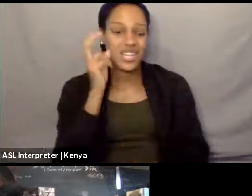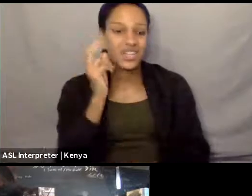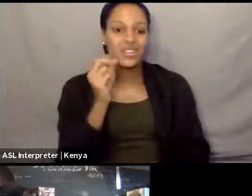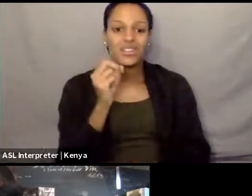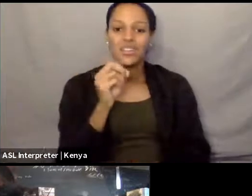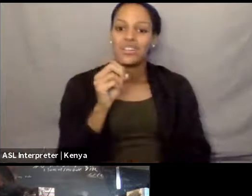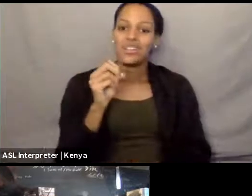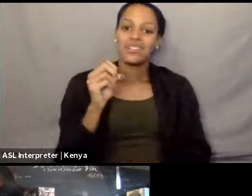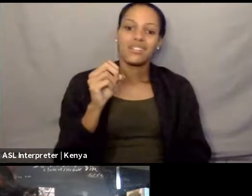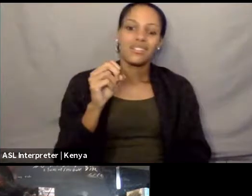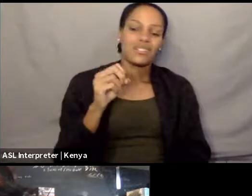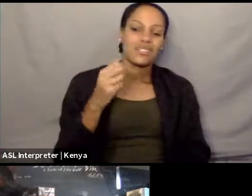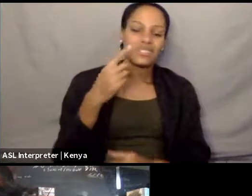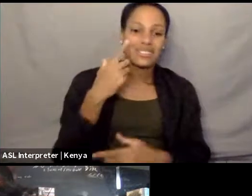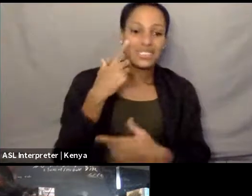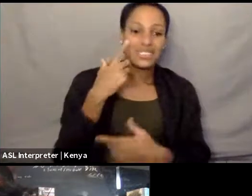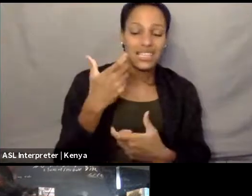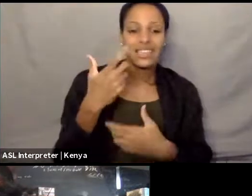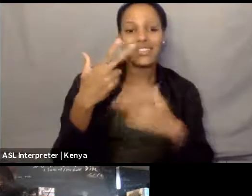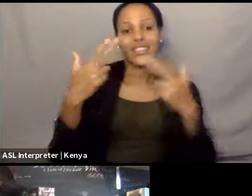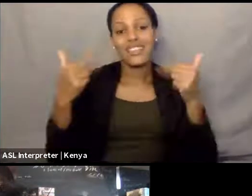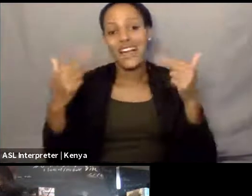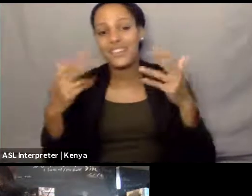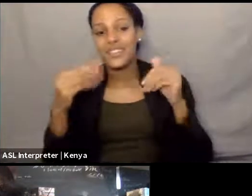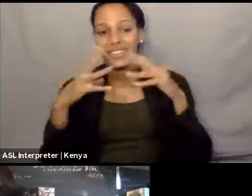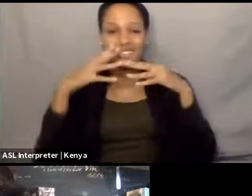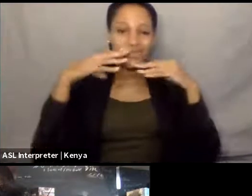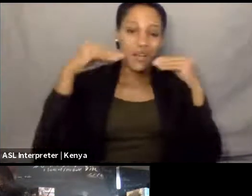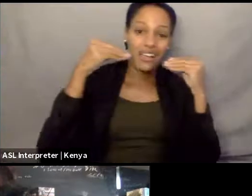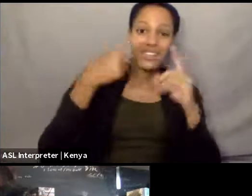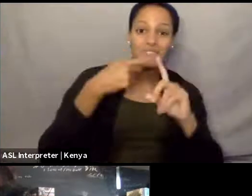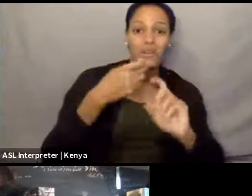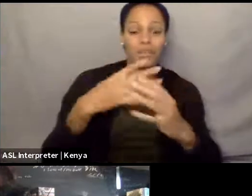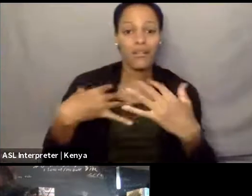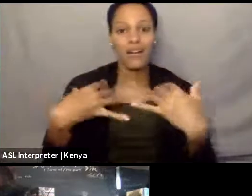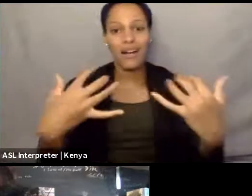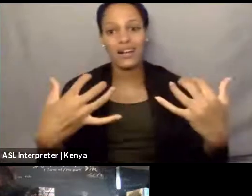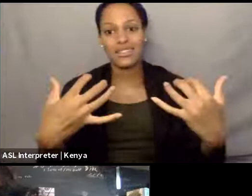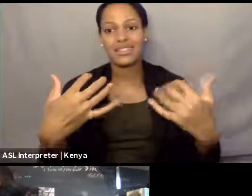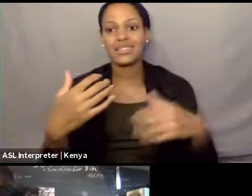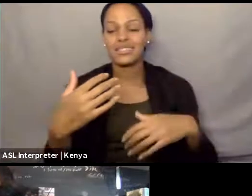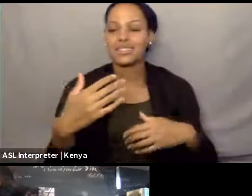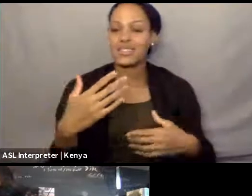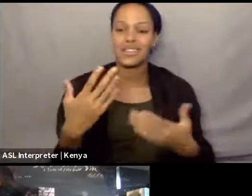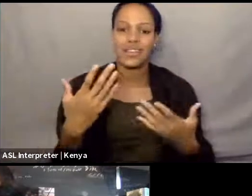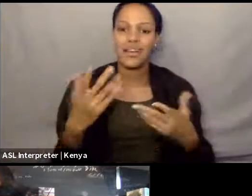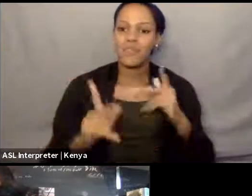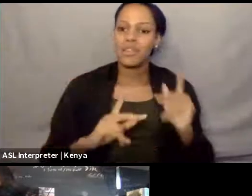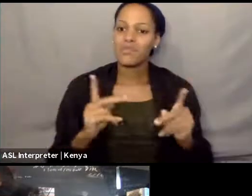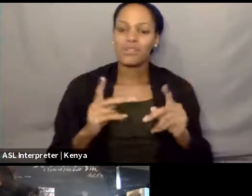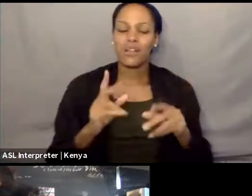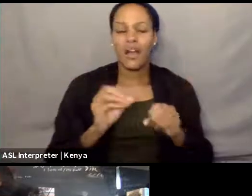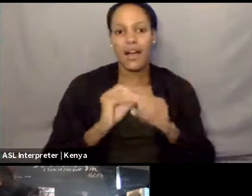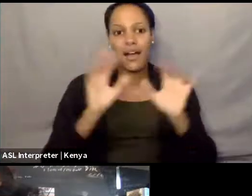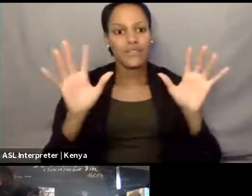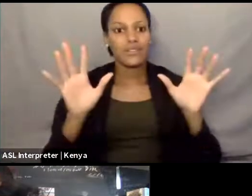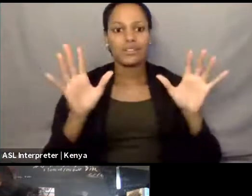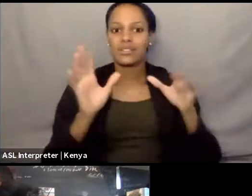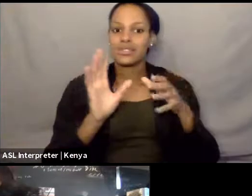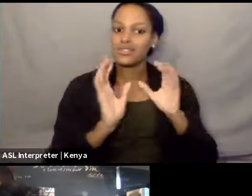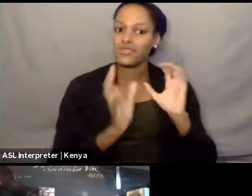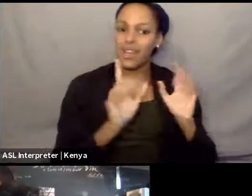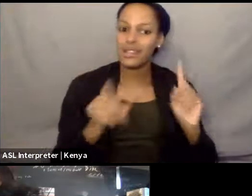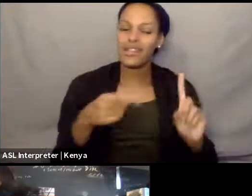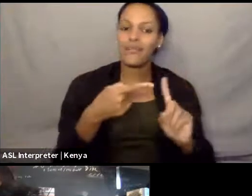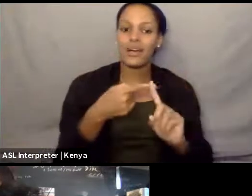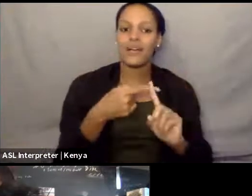of the laughing and smile and see all the smiling that, you know, folks are clearly indicating was going on the audience